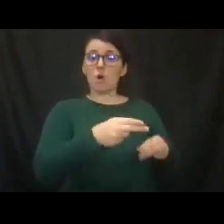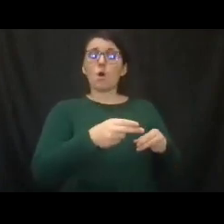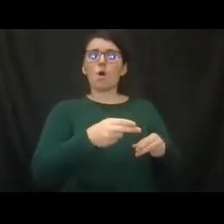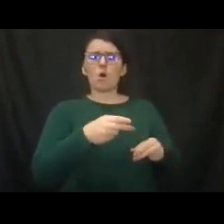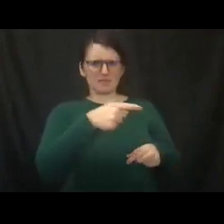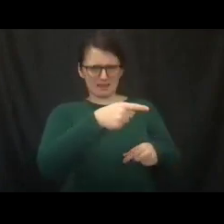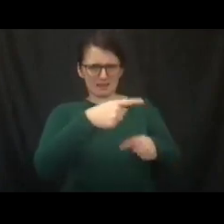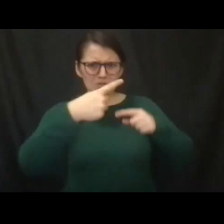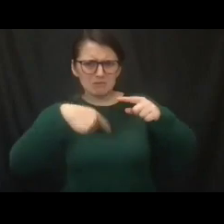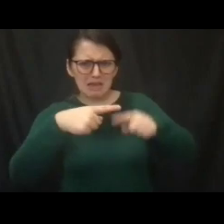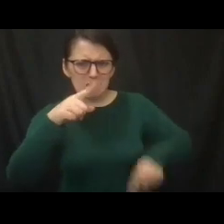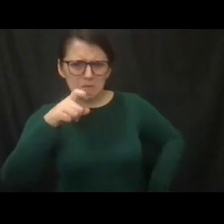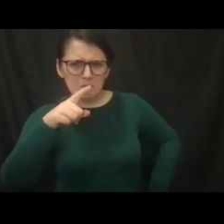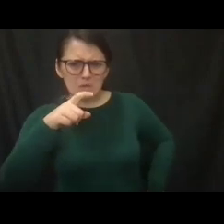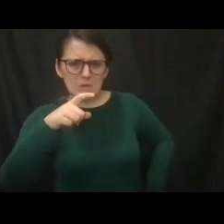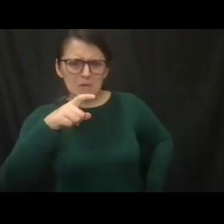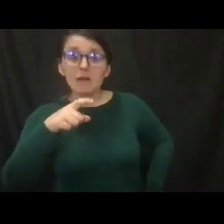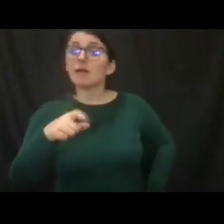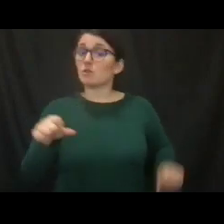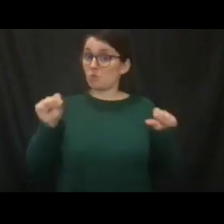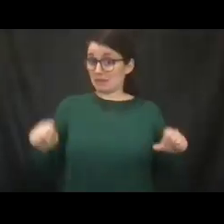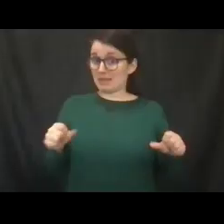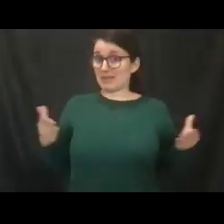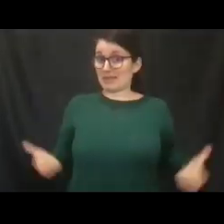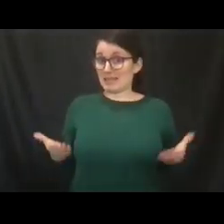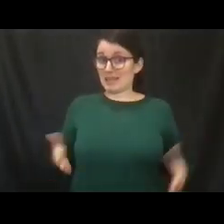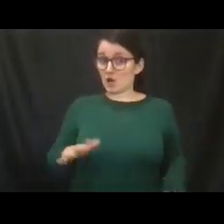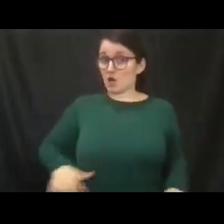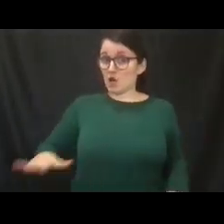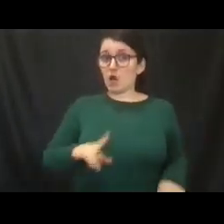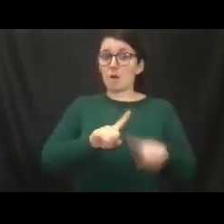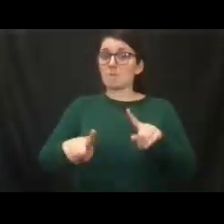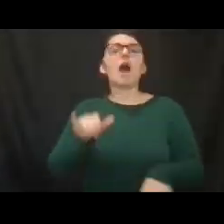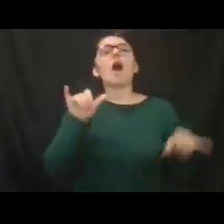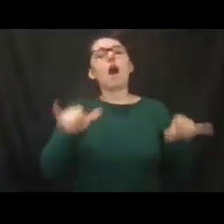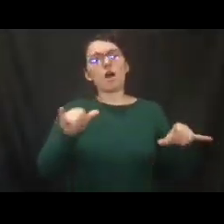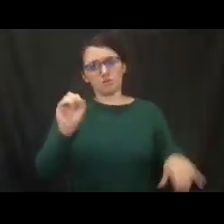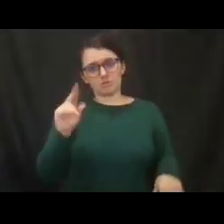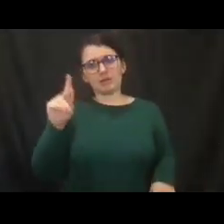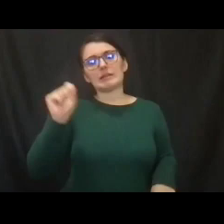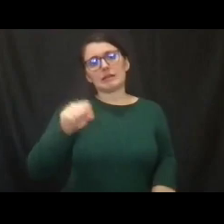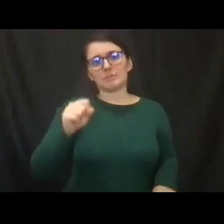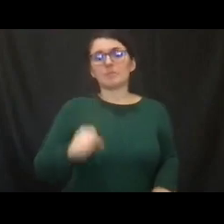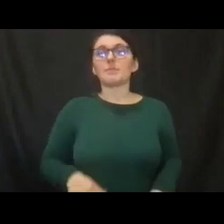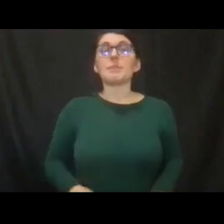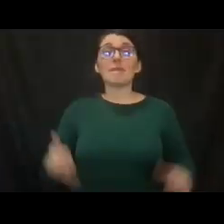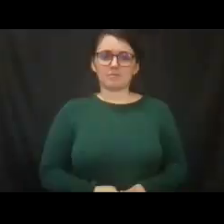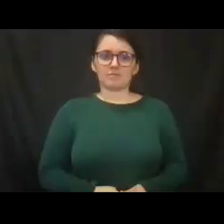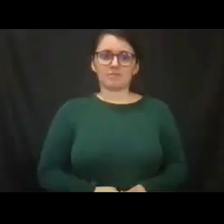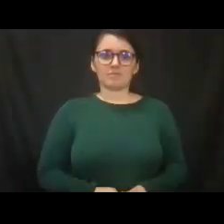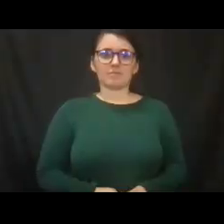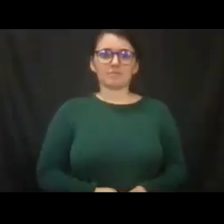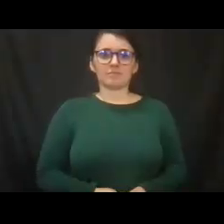recycled. It can here, but it may not be allowed in your bin at home. We're gonna go over to the sunny